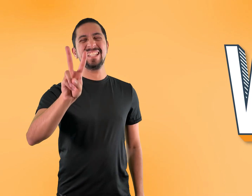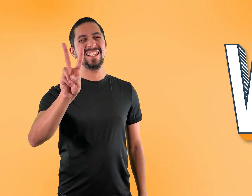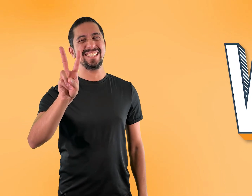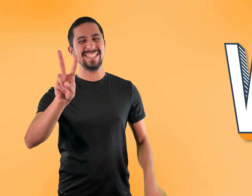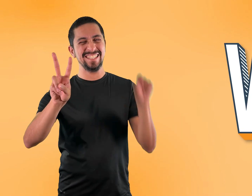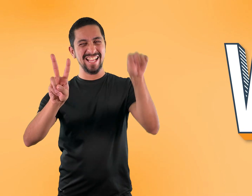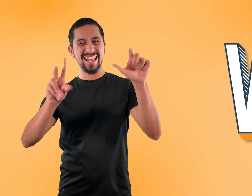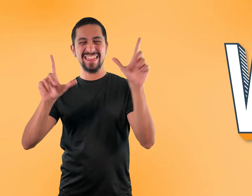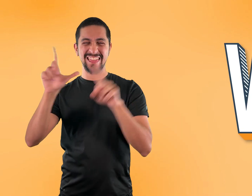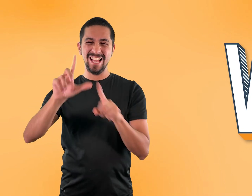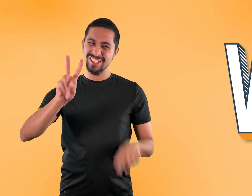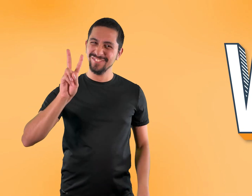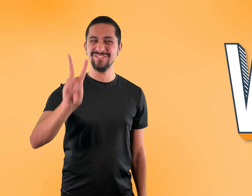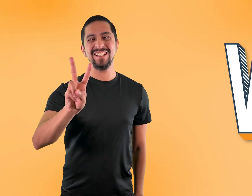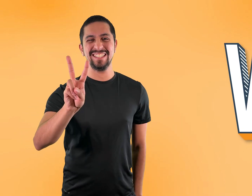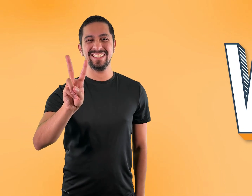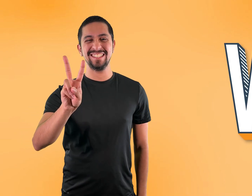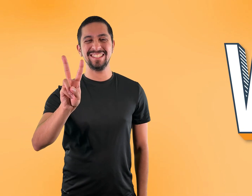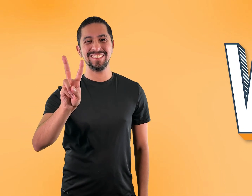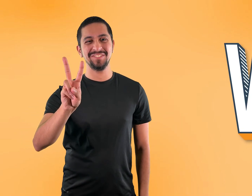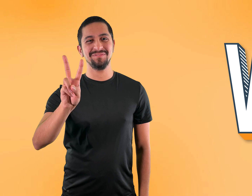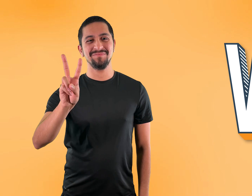V. That's right. V.